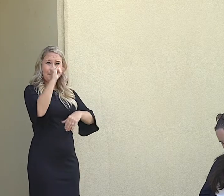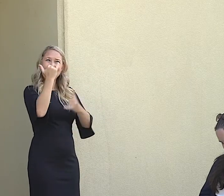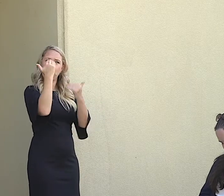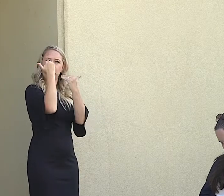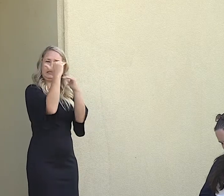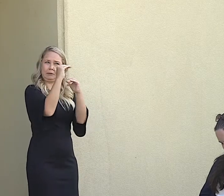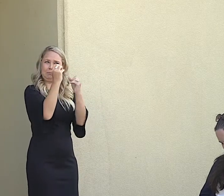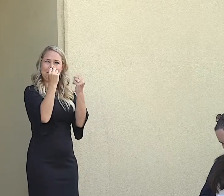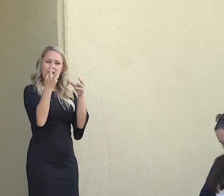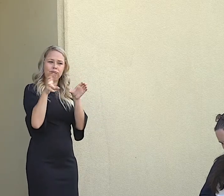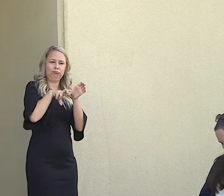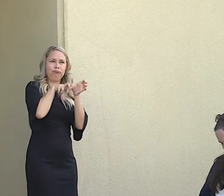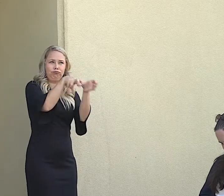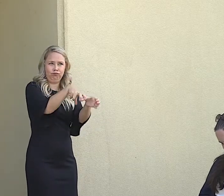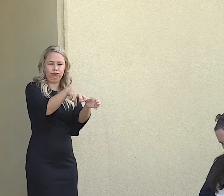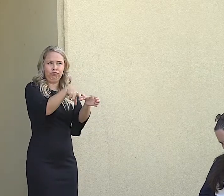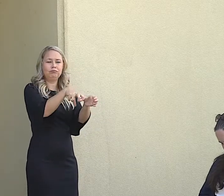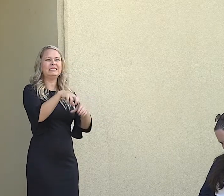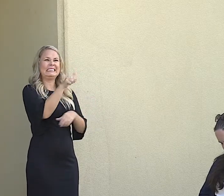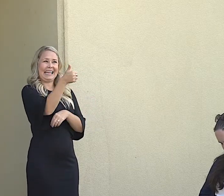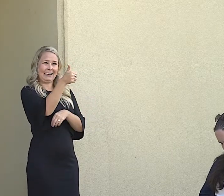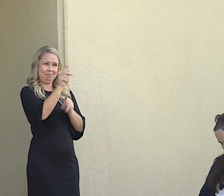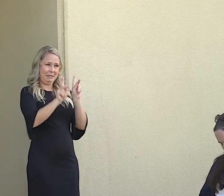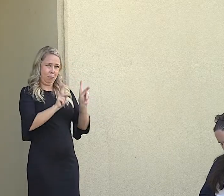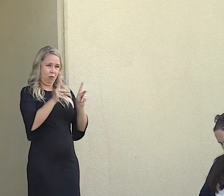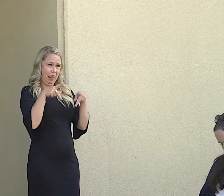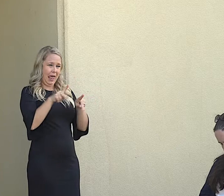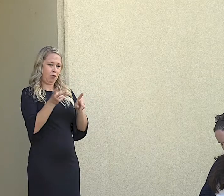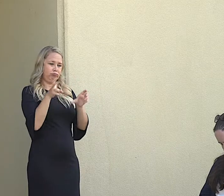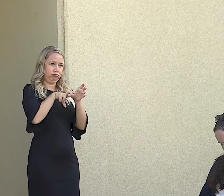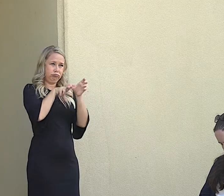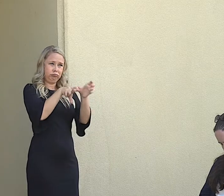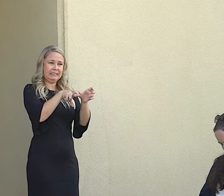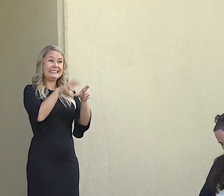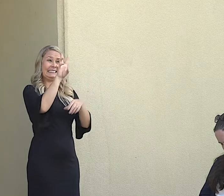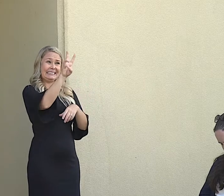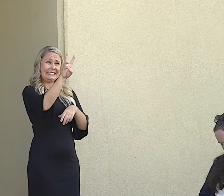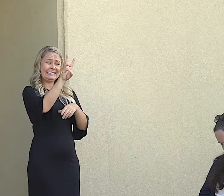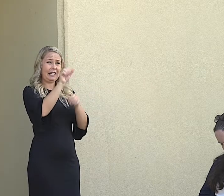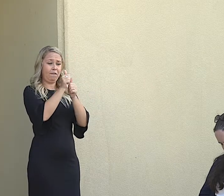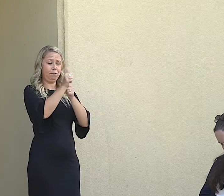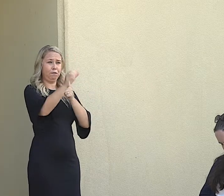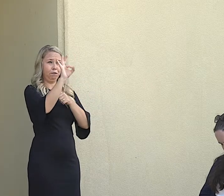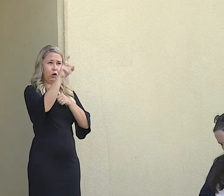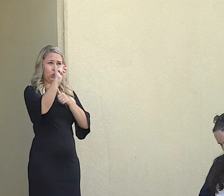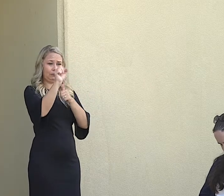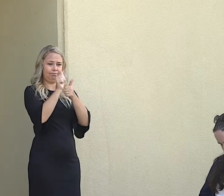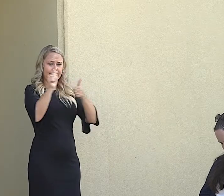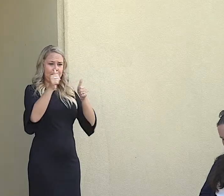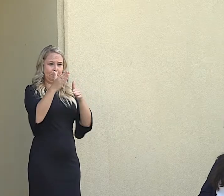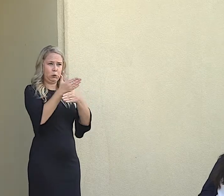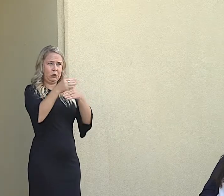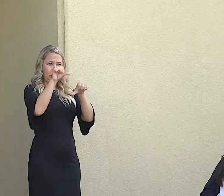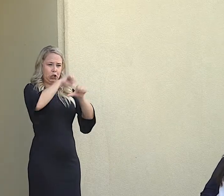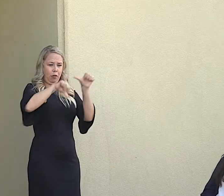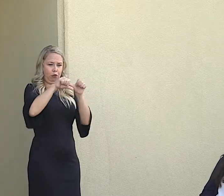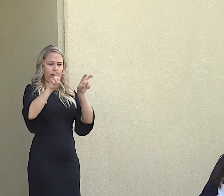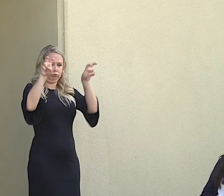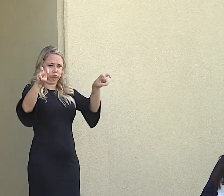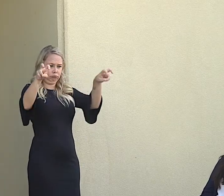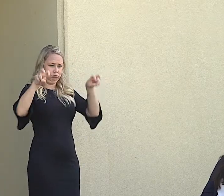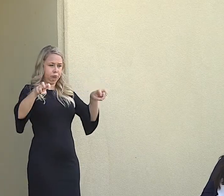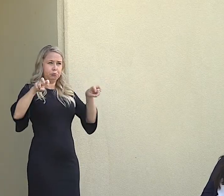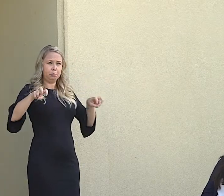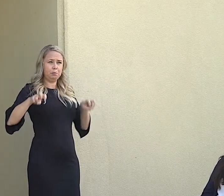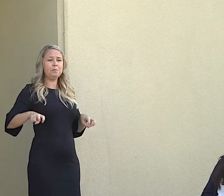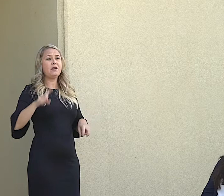of occupants to 10 per vehicle and requiring patrons to maintain a 6-foot distance from other passengers.